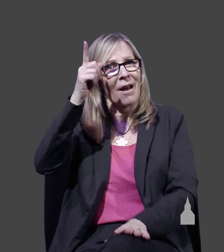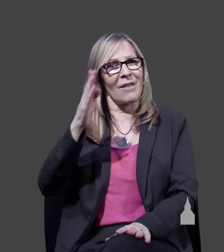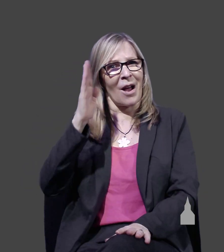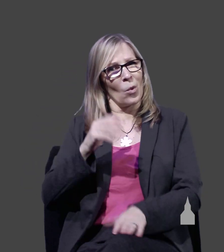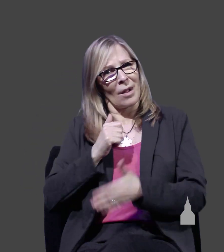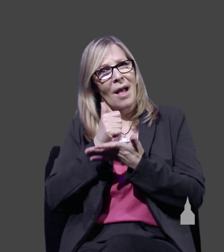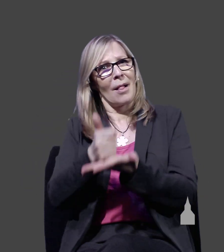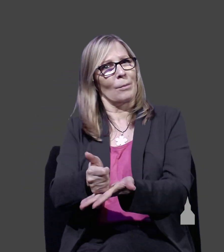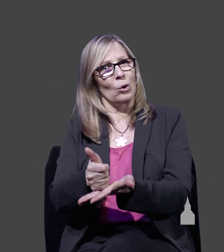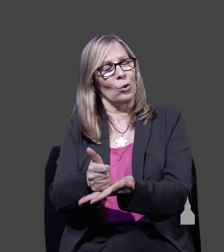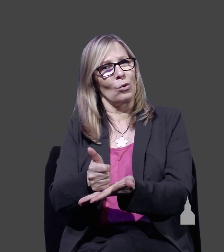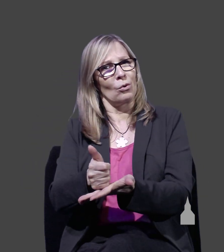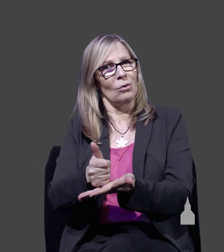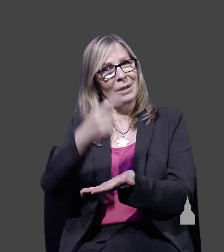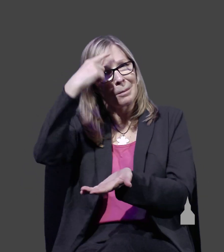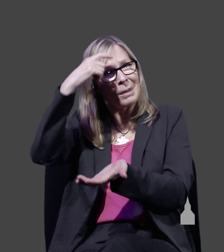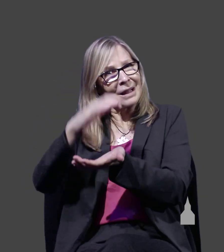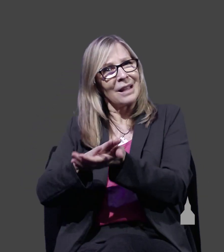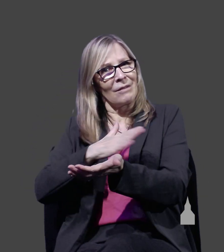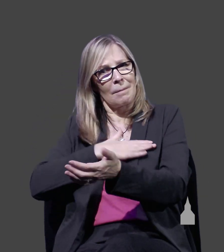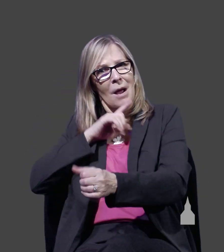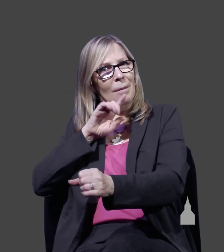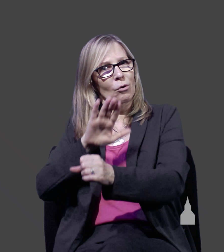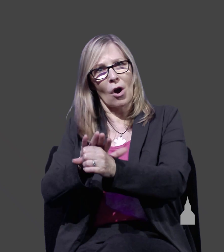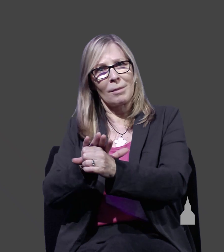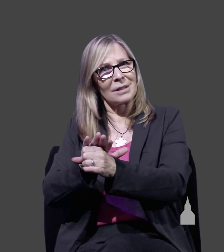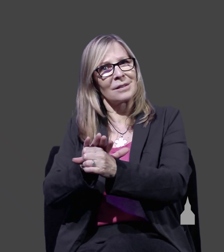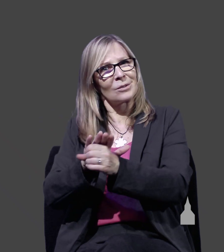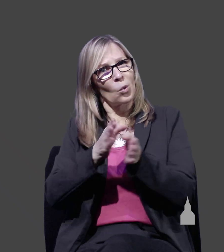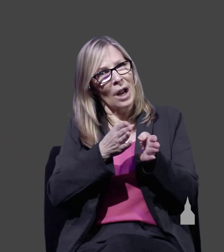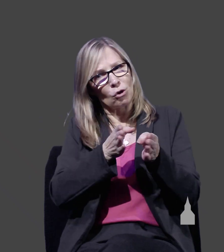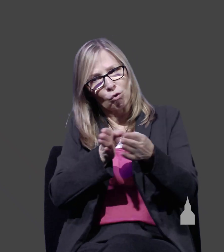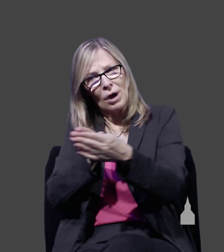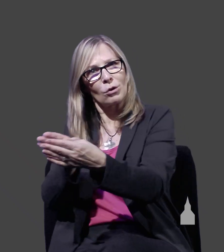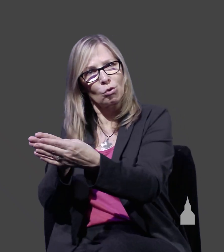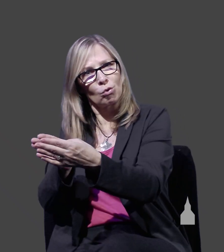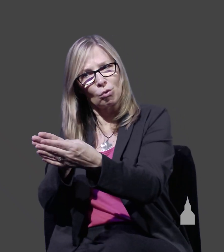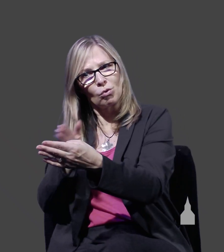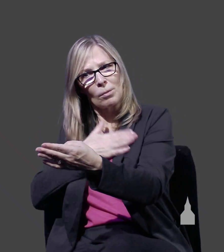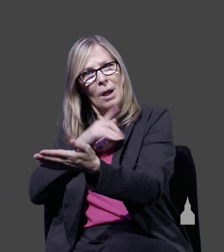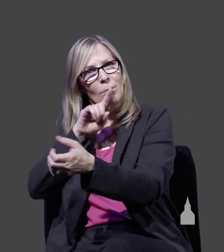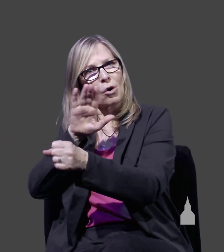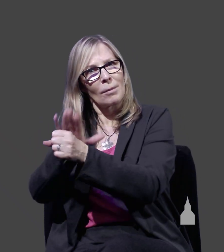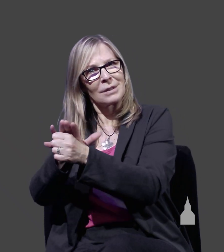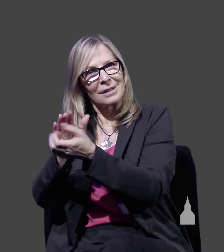believe in the promise of my word if I direct you towards those promises in answer to the prayer.